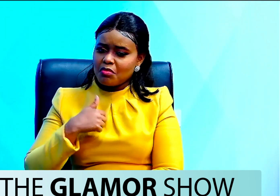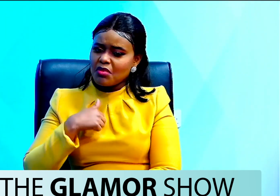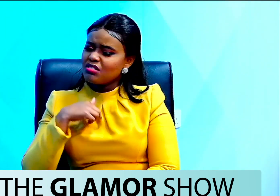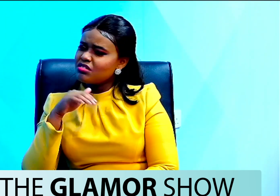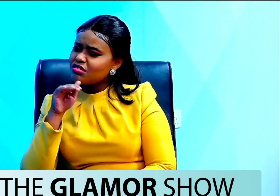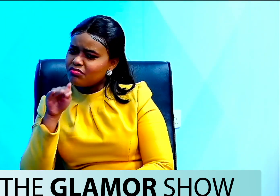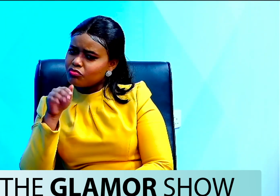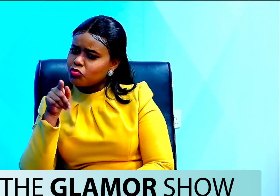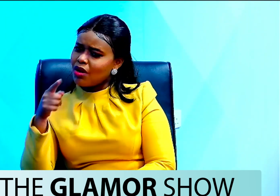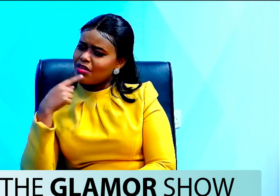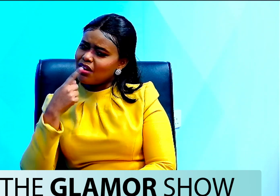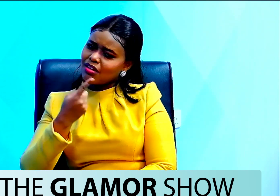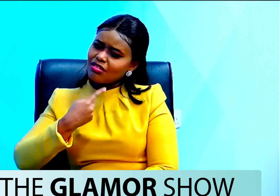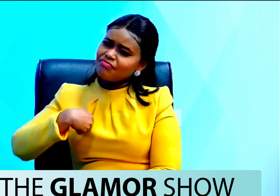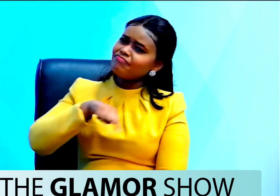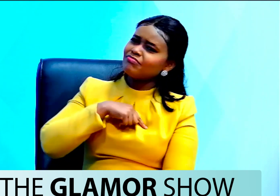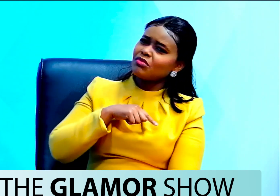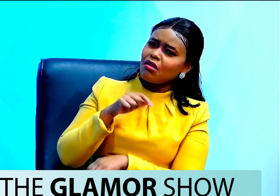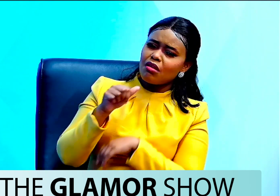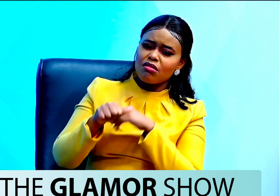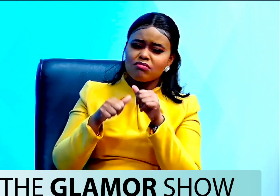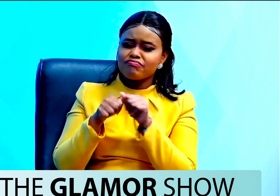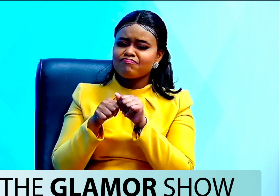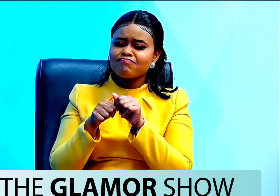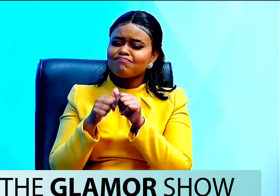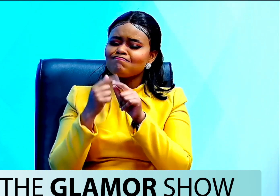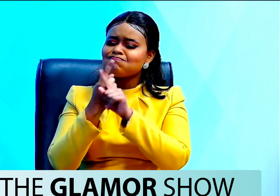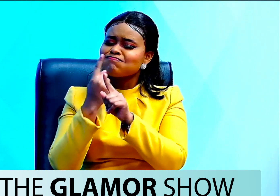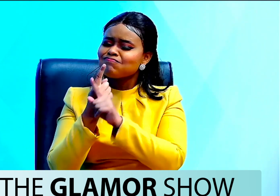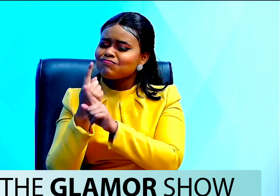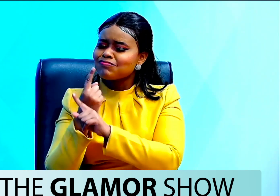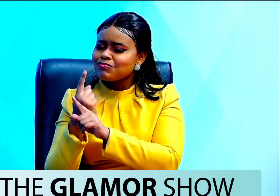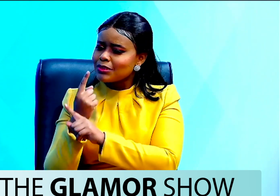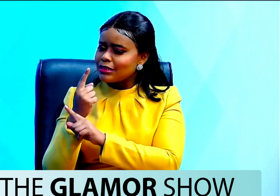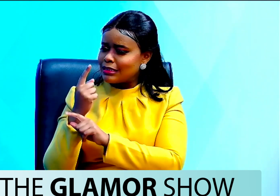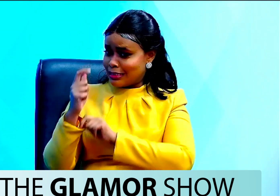That is so nice. So please tell us